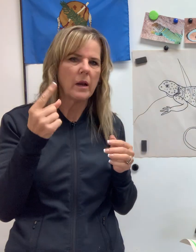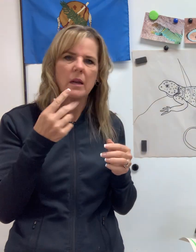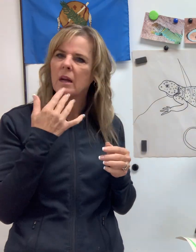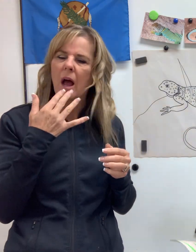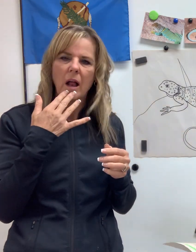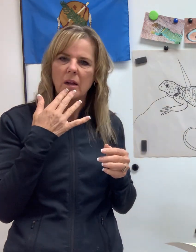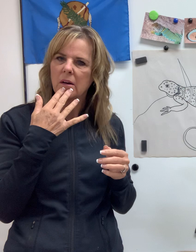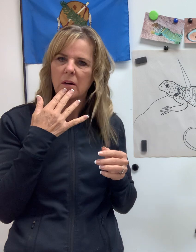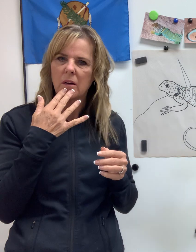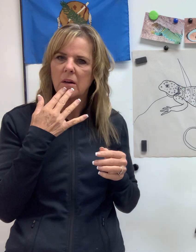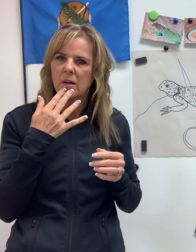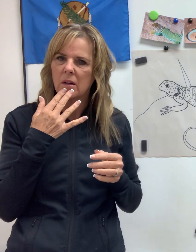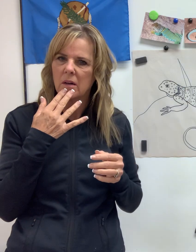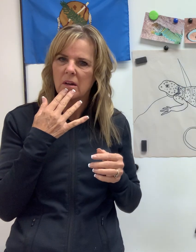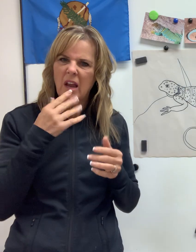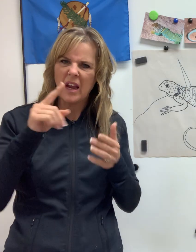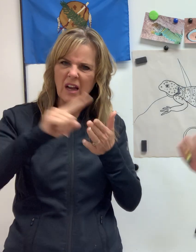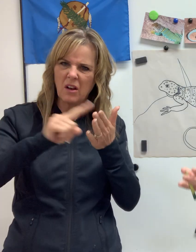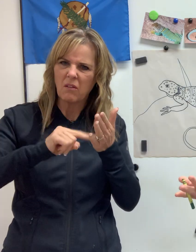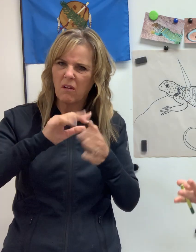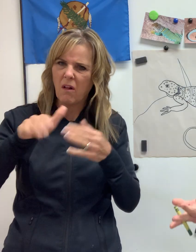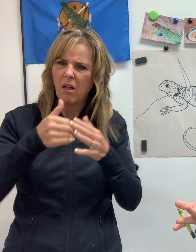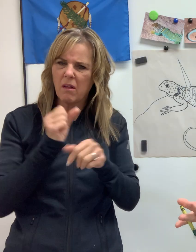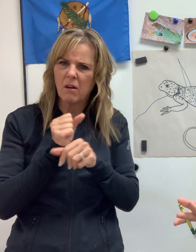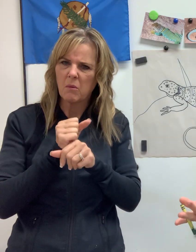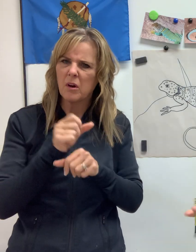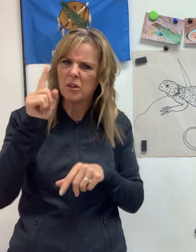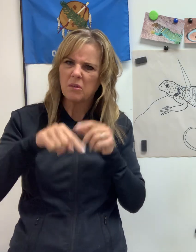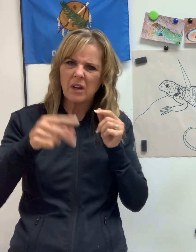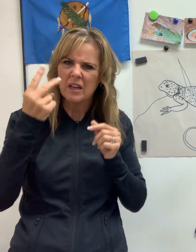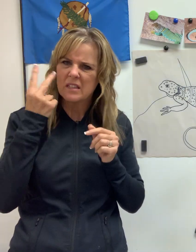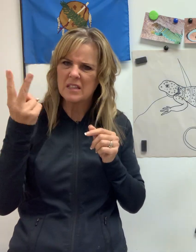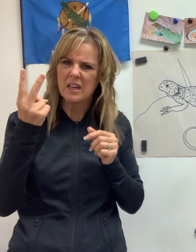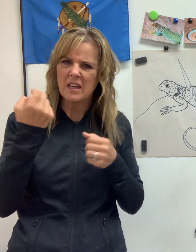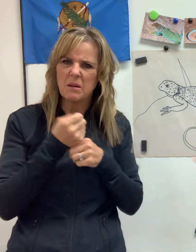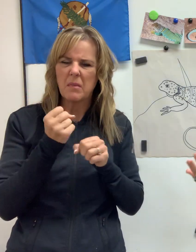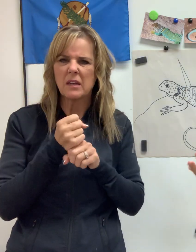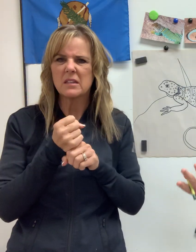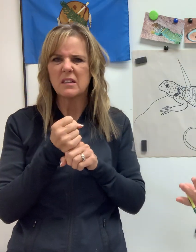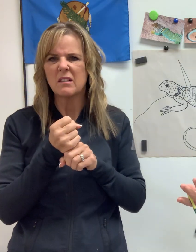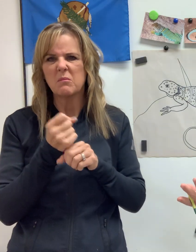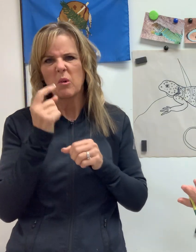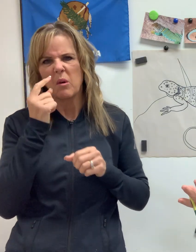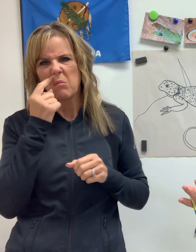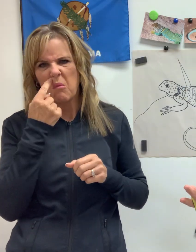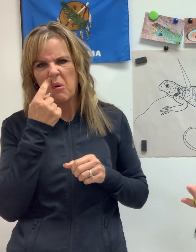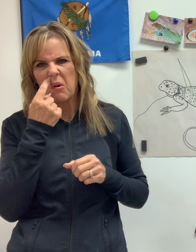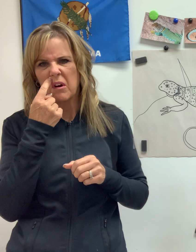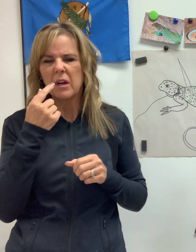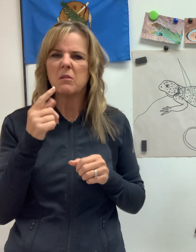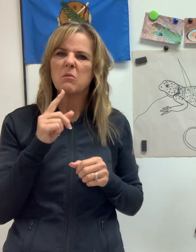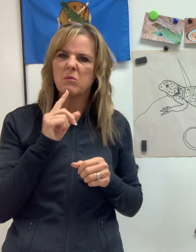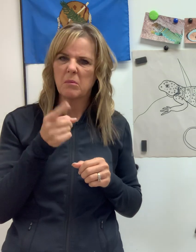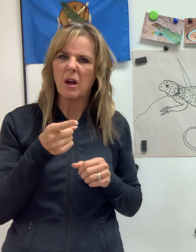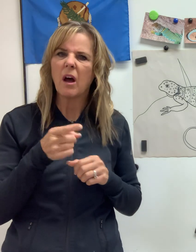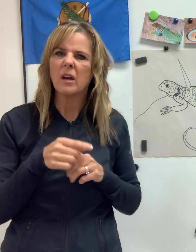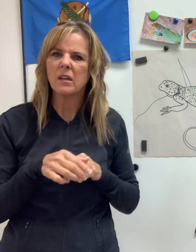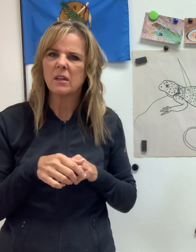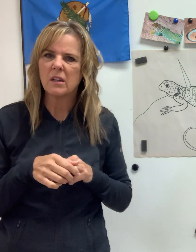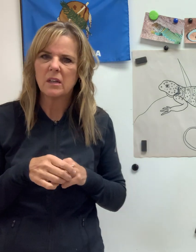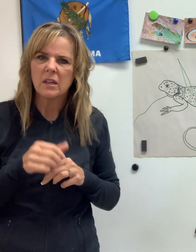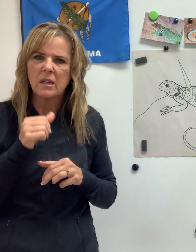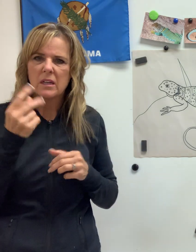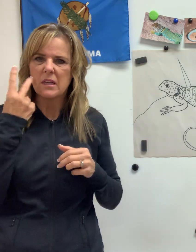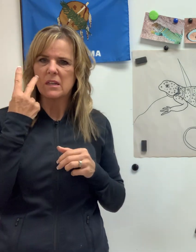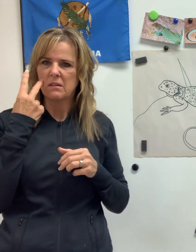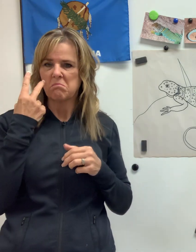color then and color right over all that work. You can't see it. It makes it more boring, to be honest, and it just doesn't let